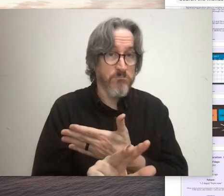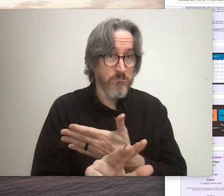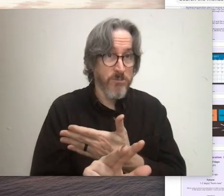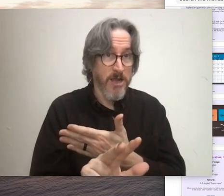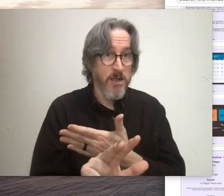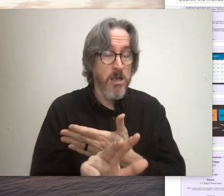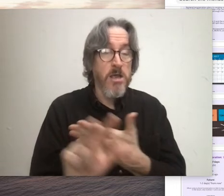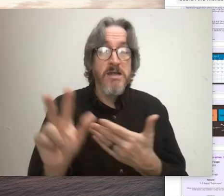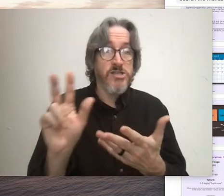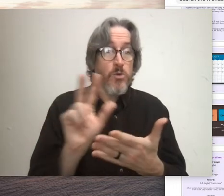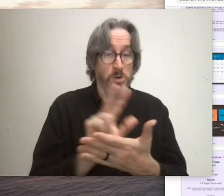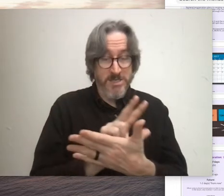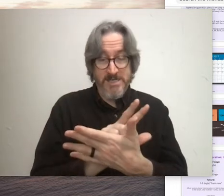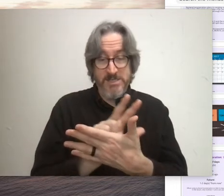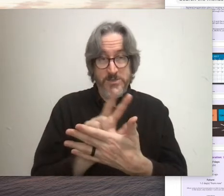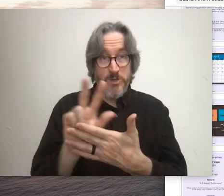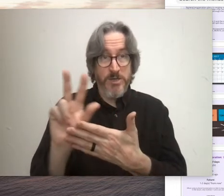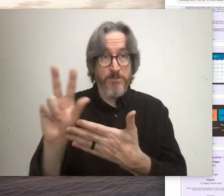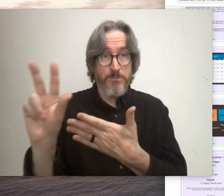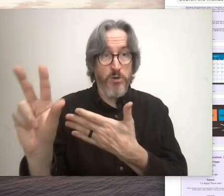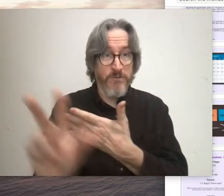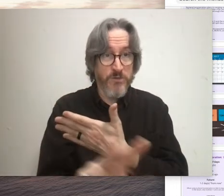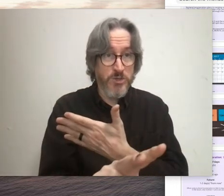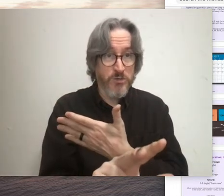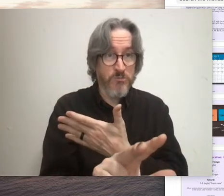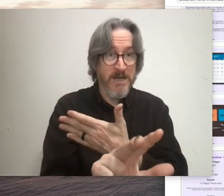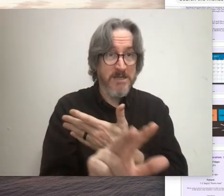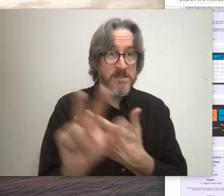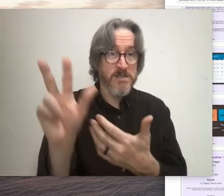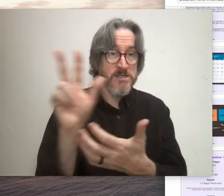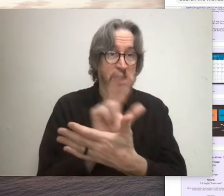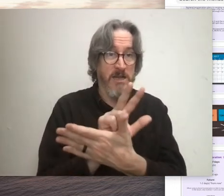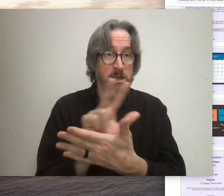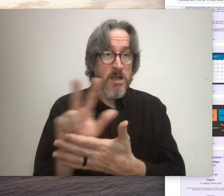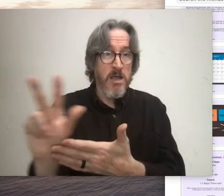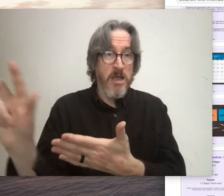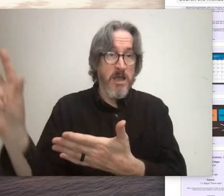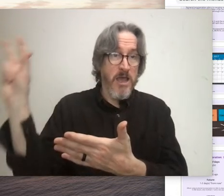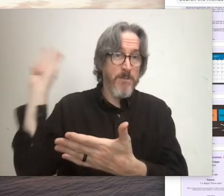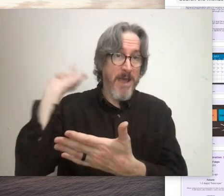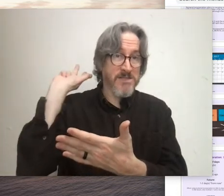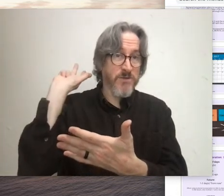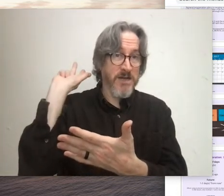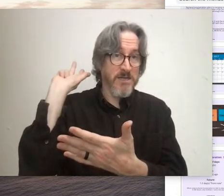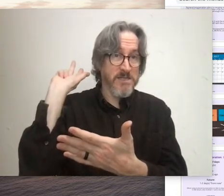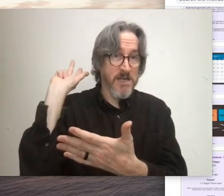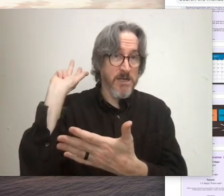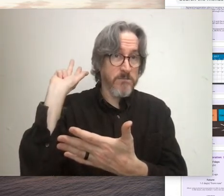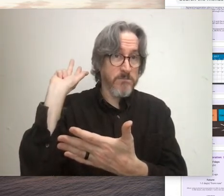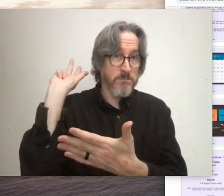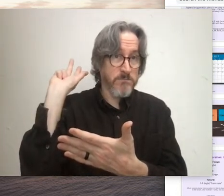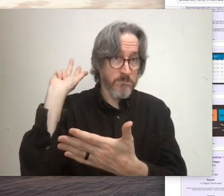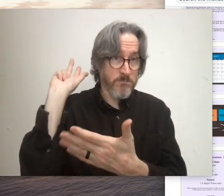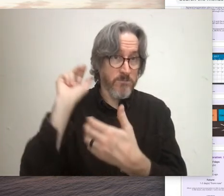future. Okay. So what's nice is we can put future right into the sign and past right into the